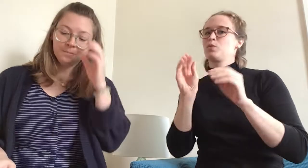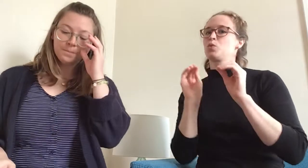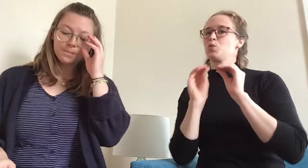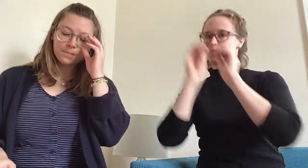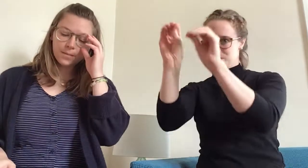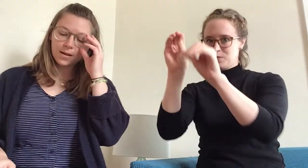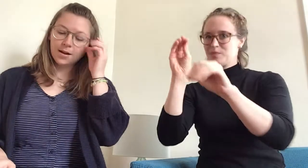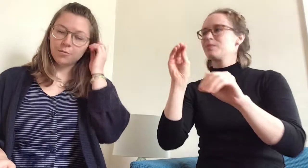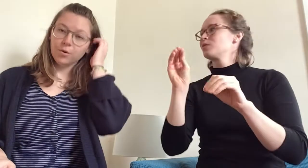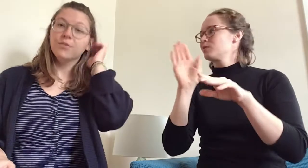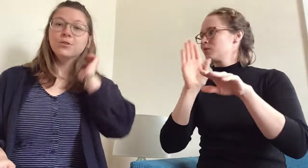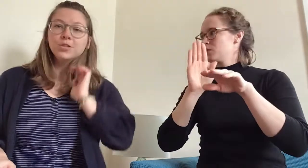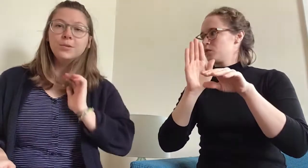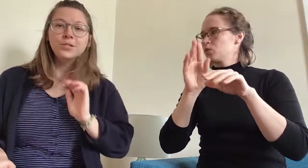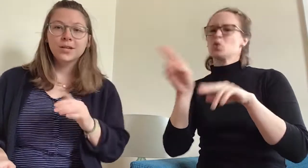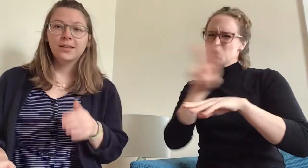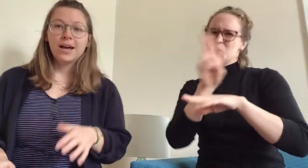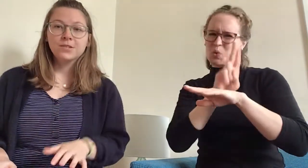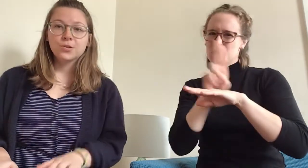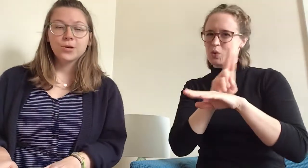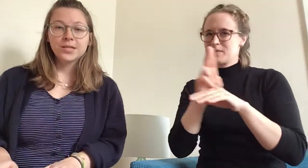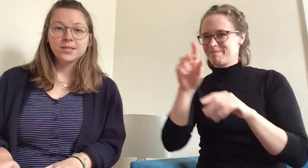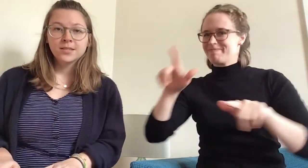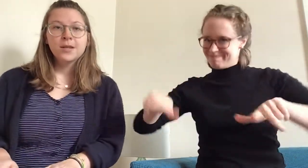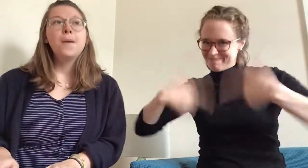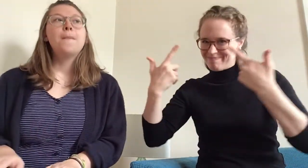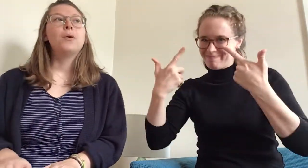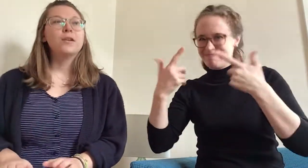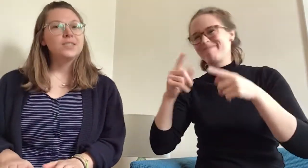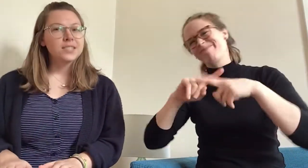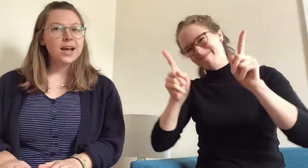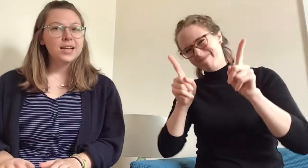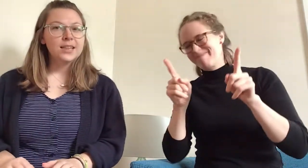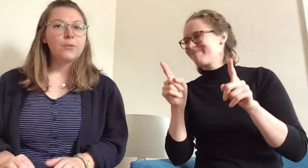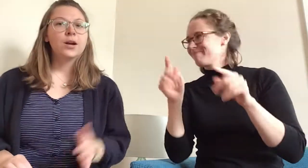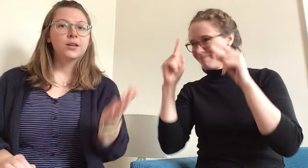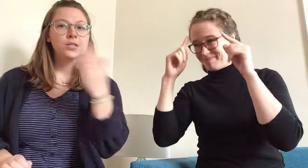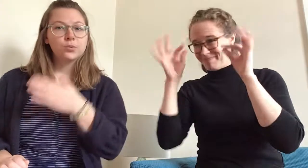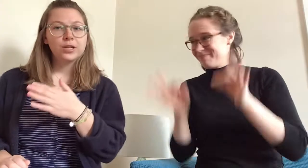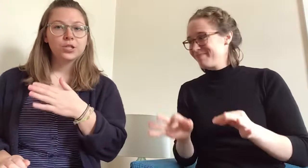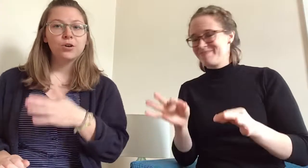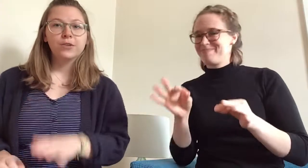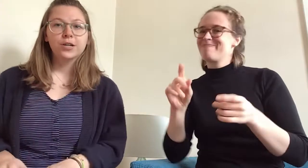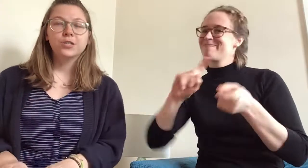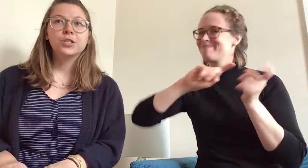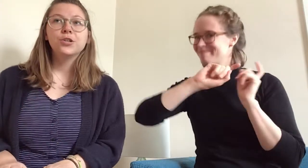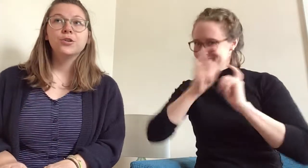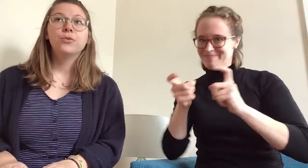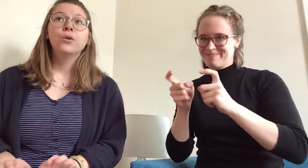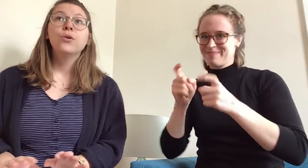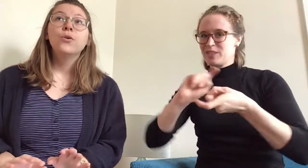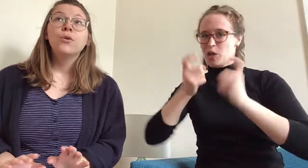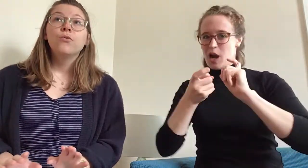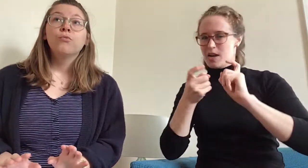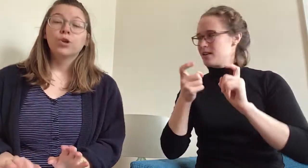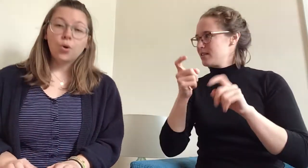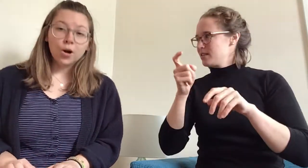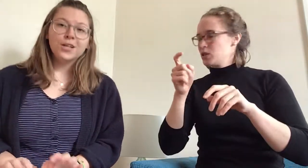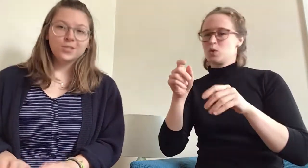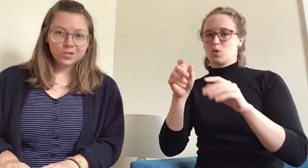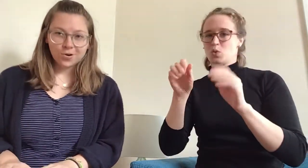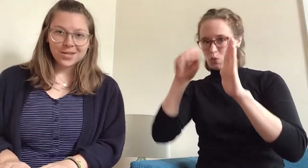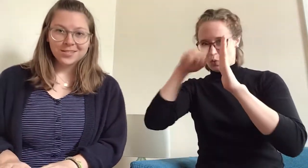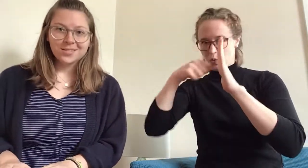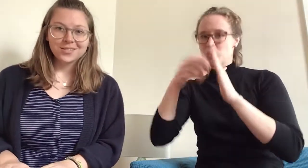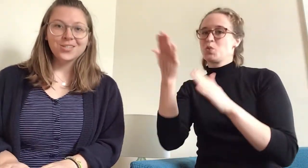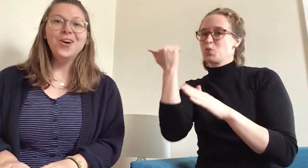story. We've usually been doing live stories, but we've decided that we're gonna switch over to